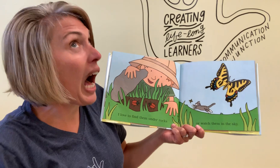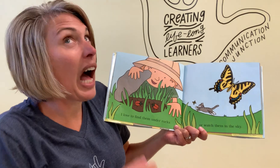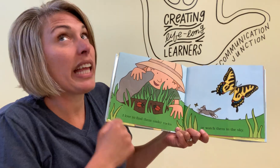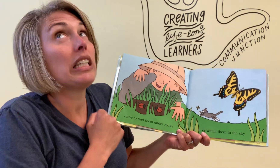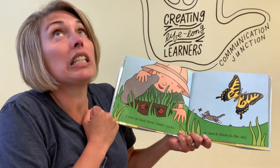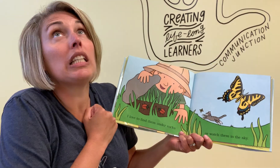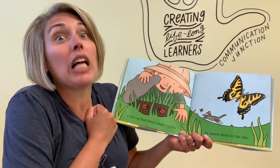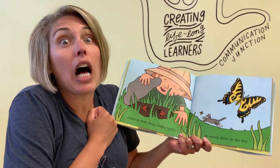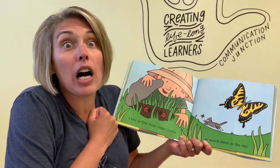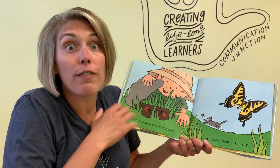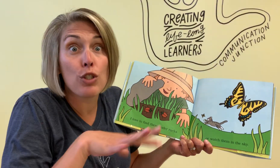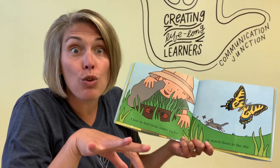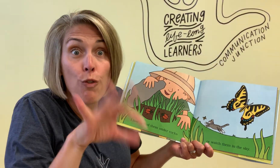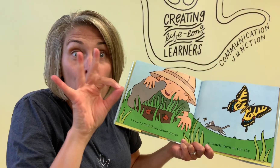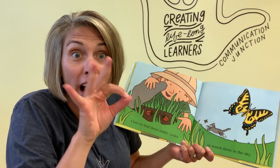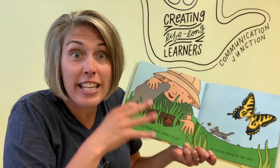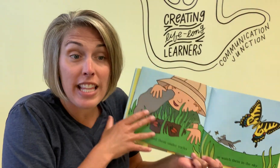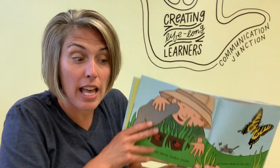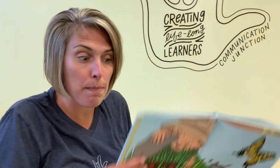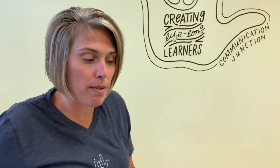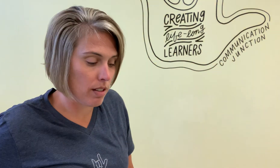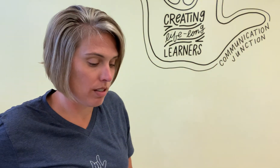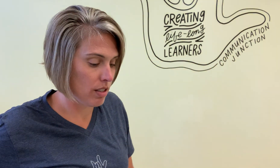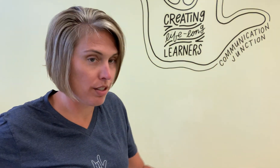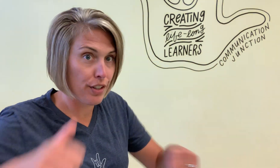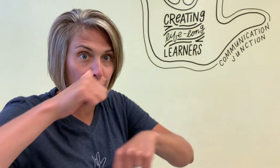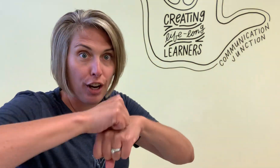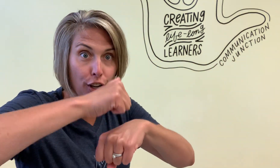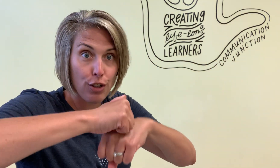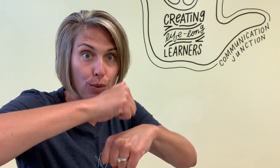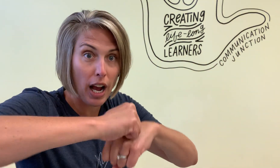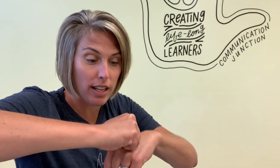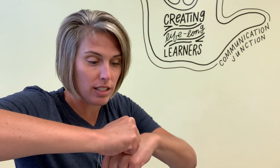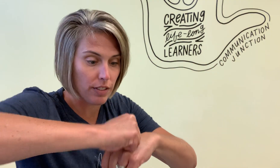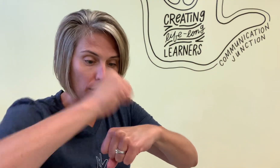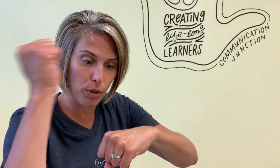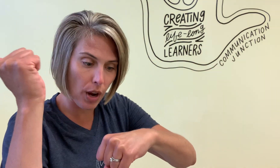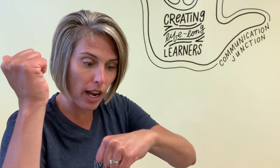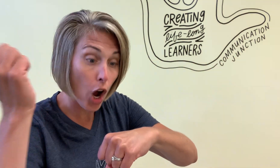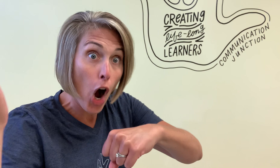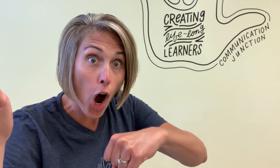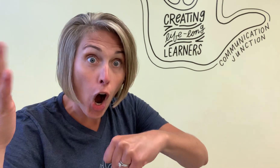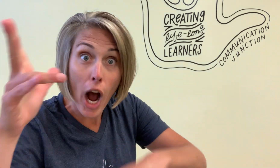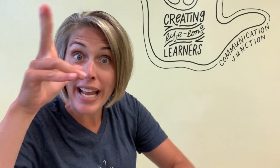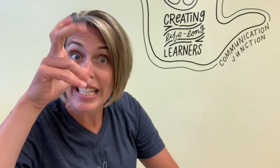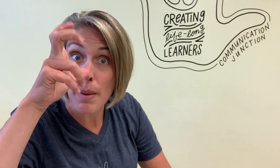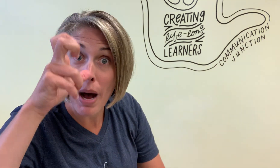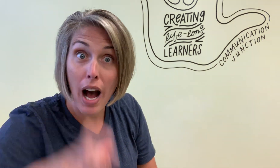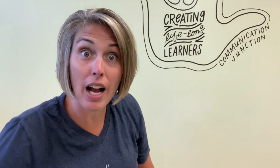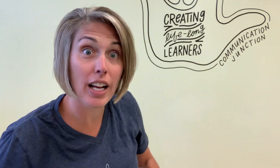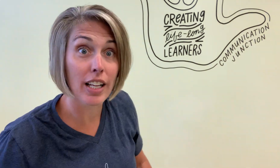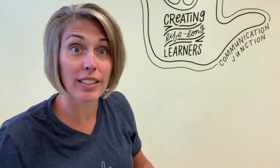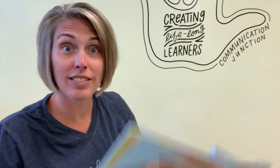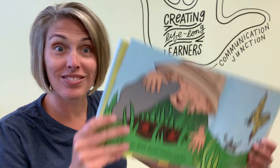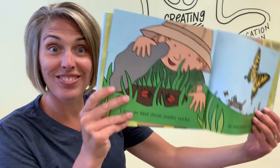I love to find them under rocks. Lift up the rock. Oh, it's a bug.